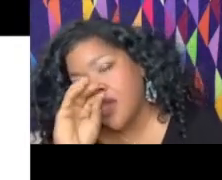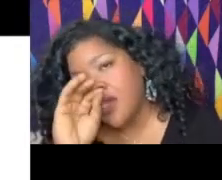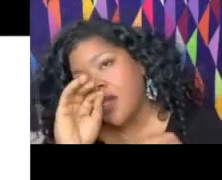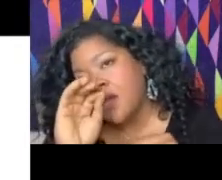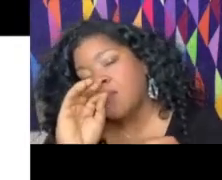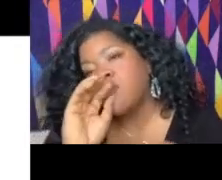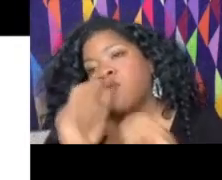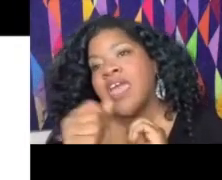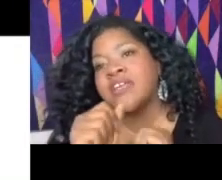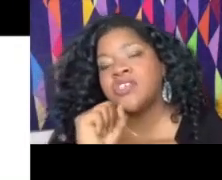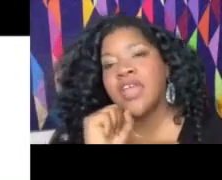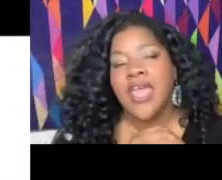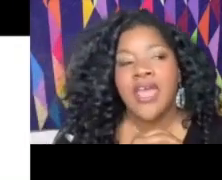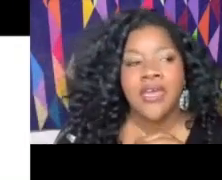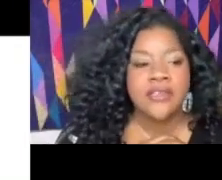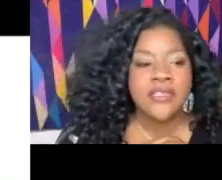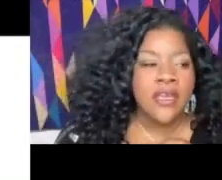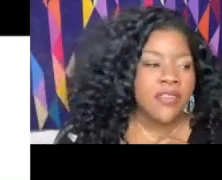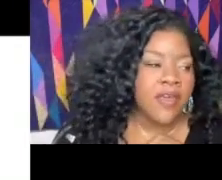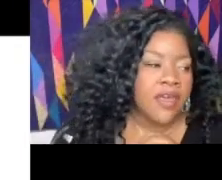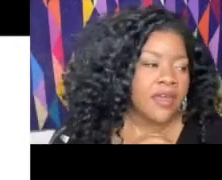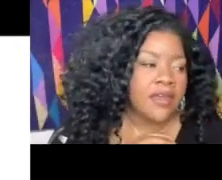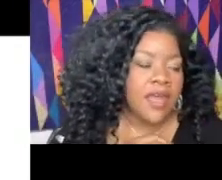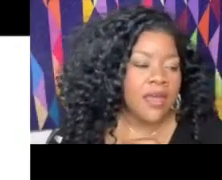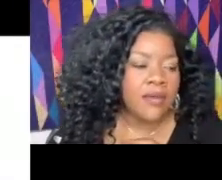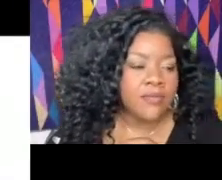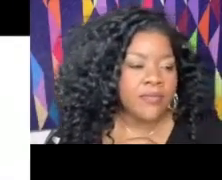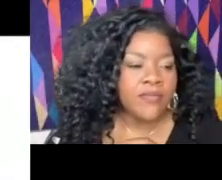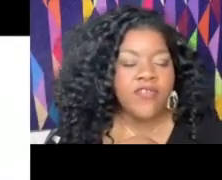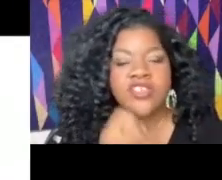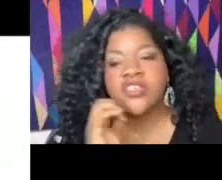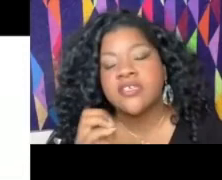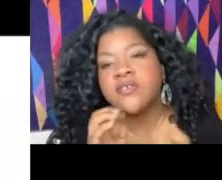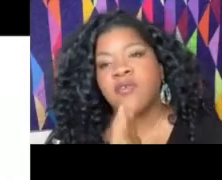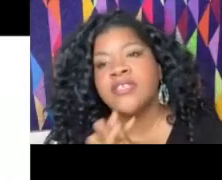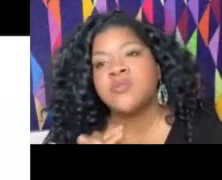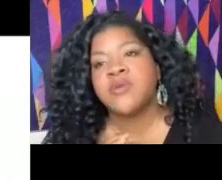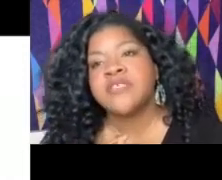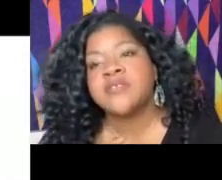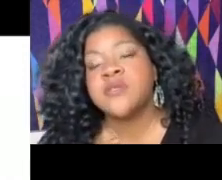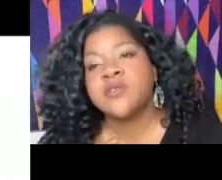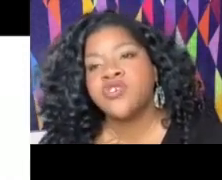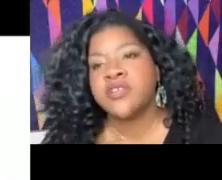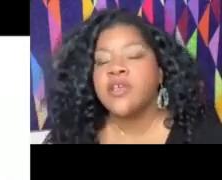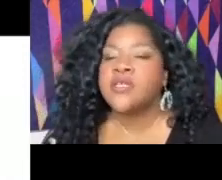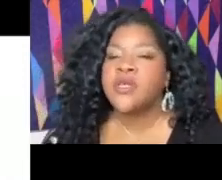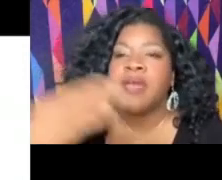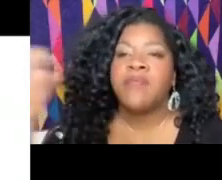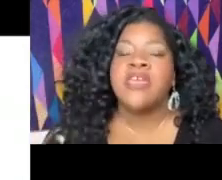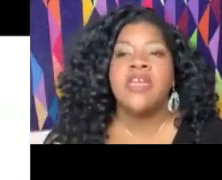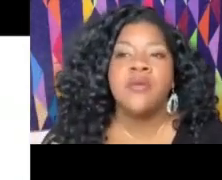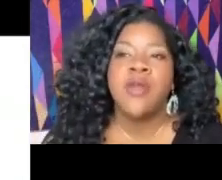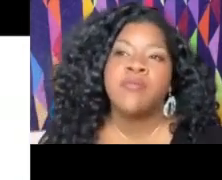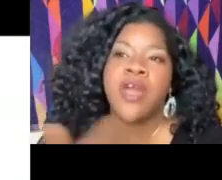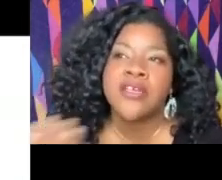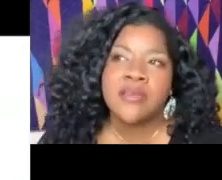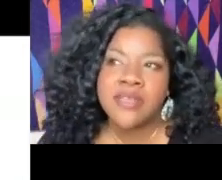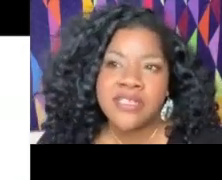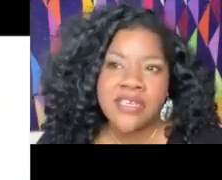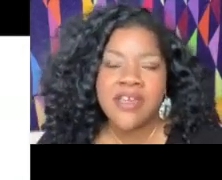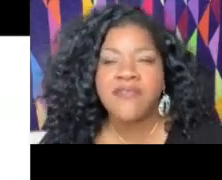transmutate rage and the viciousness of white supremacist delusion. So by being anywhere